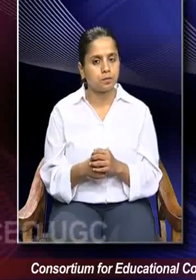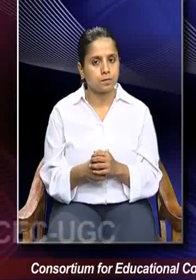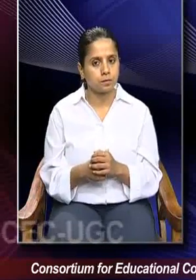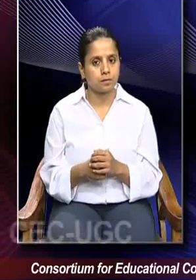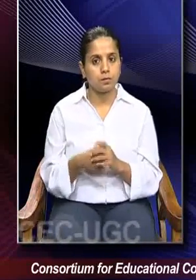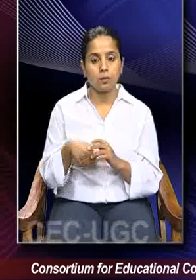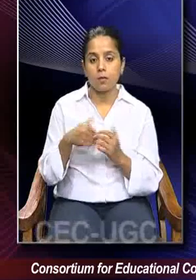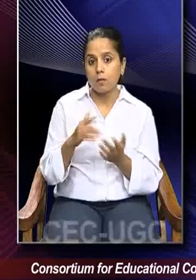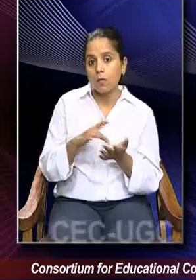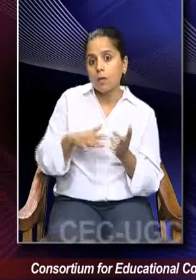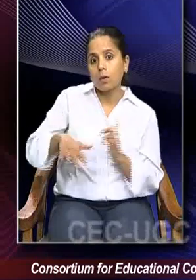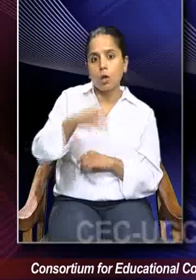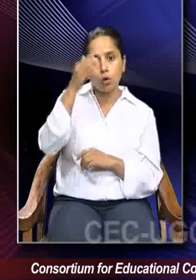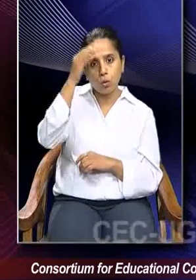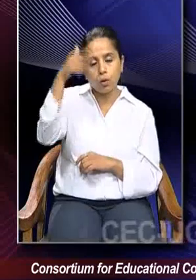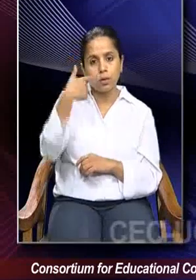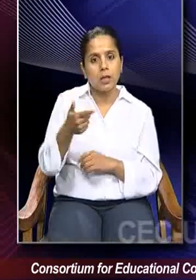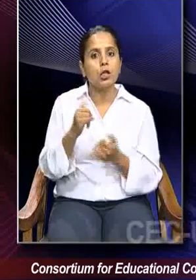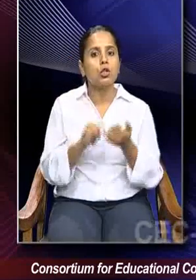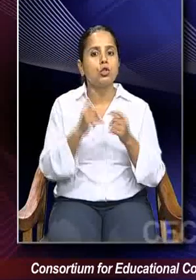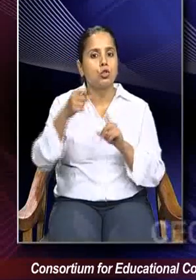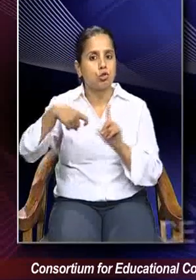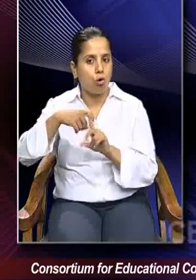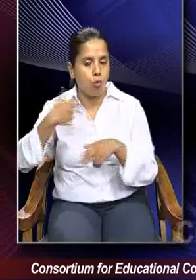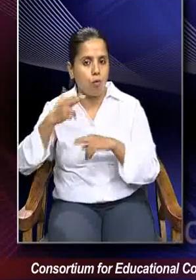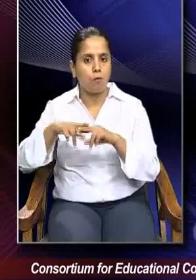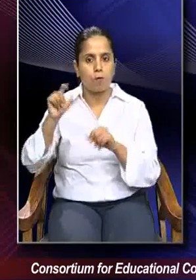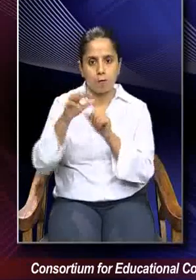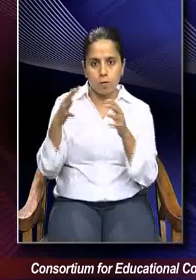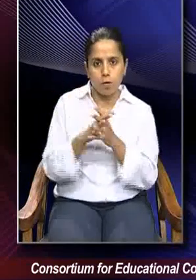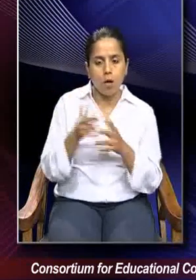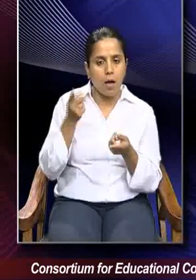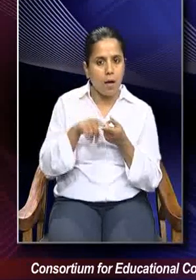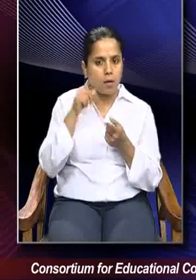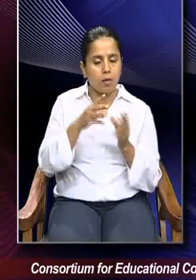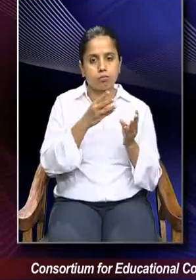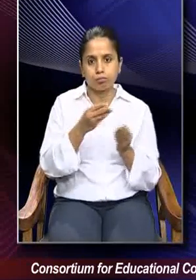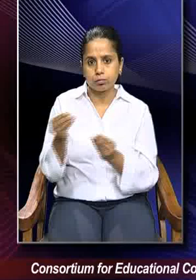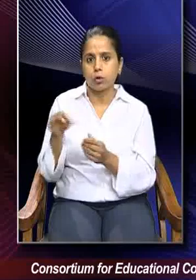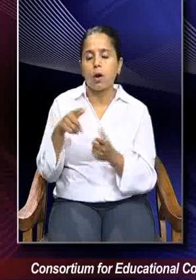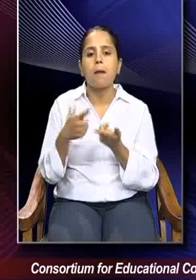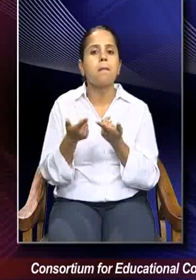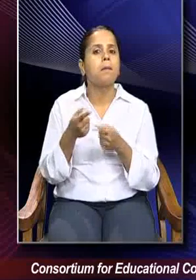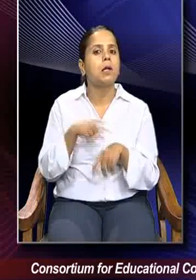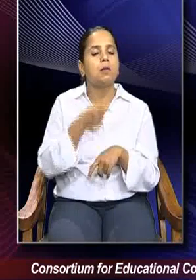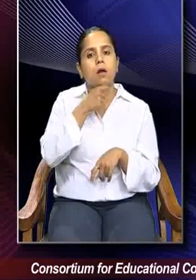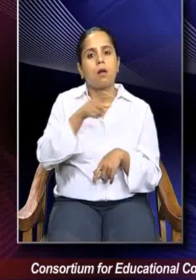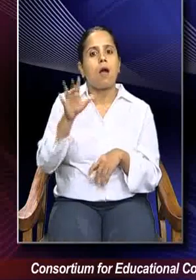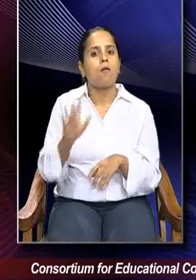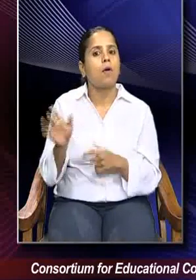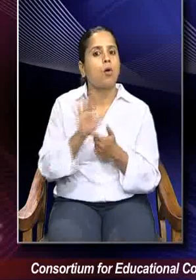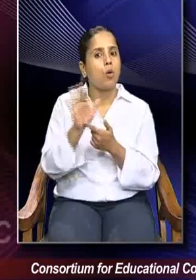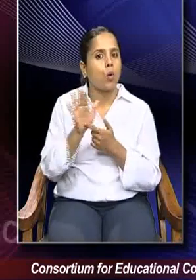the notion of concept of stock and flow, transient and permanent economy, depicting that